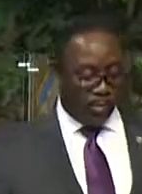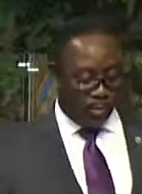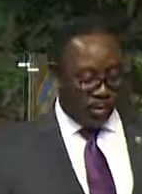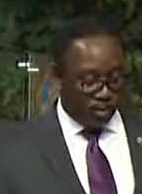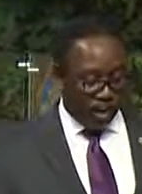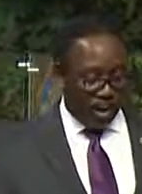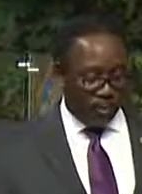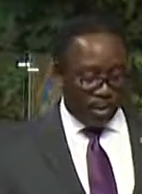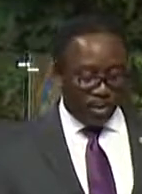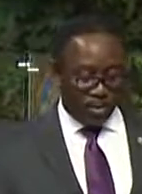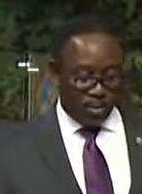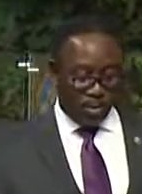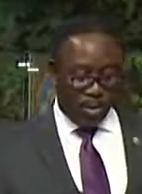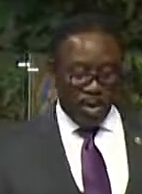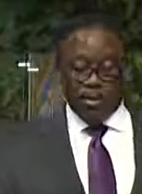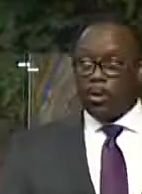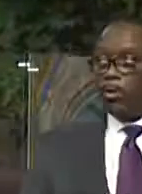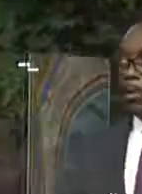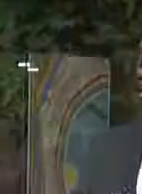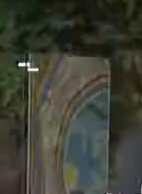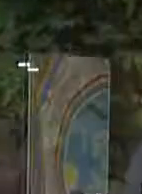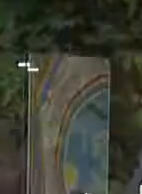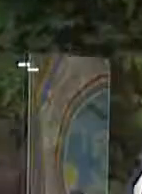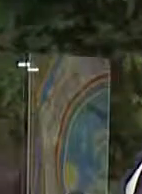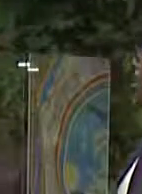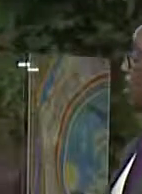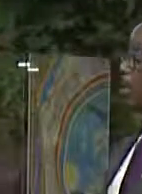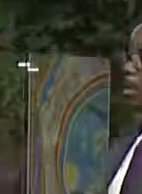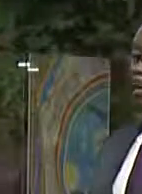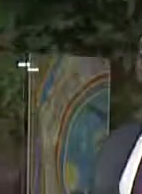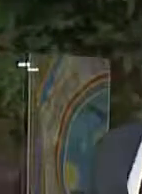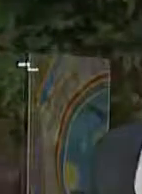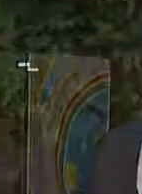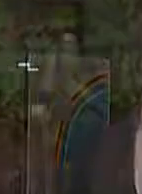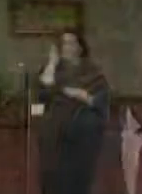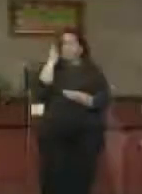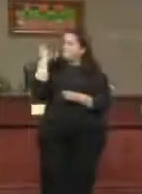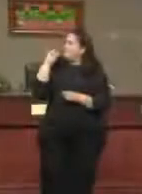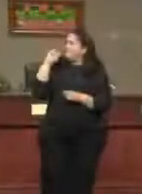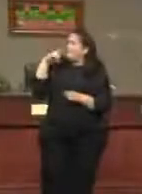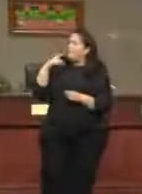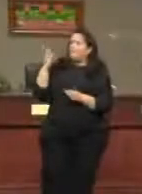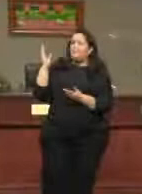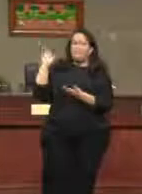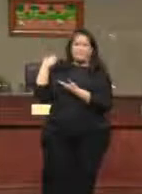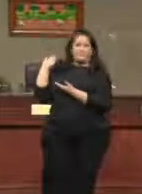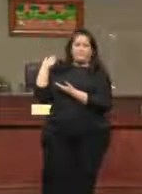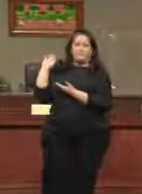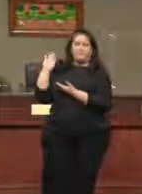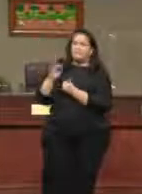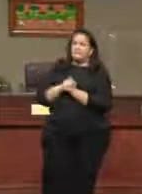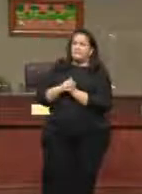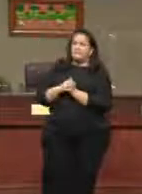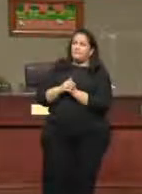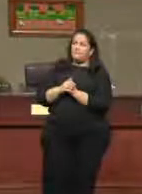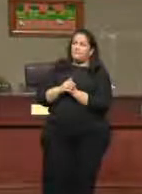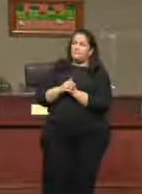and 32812. So there's a map behind me that you can see there. I want